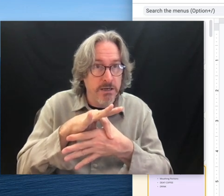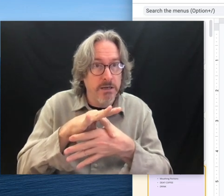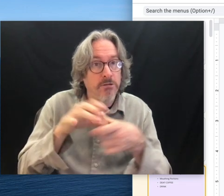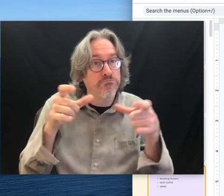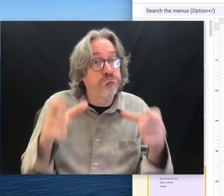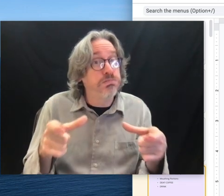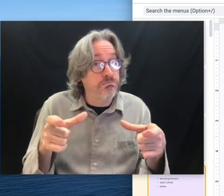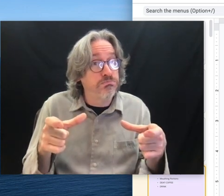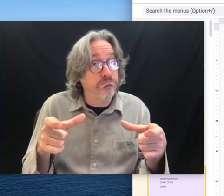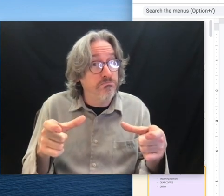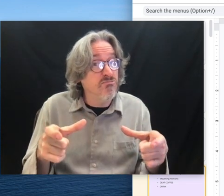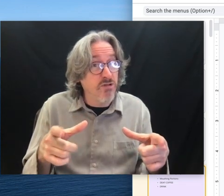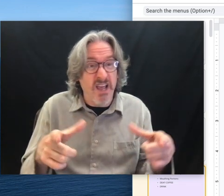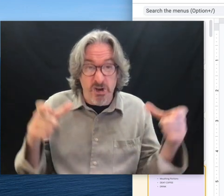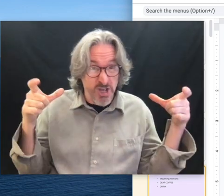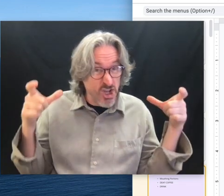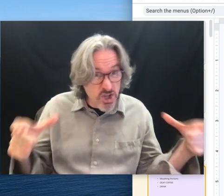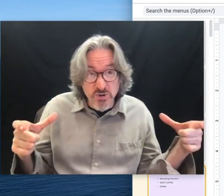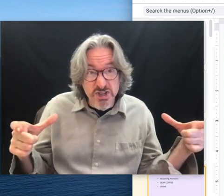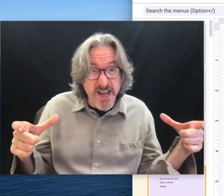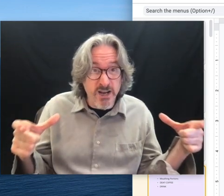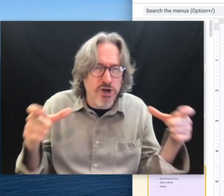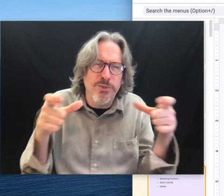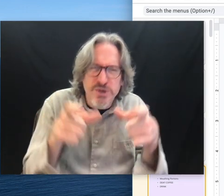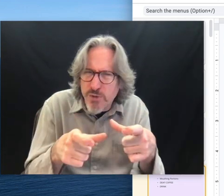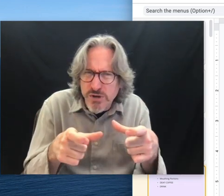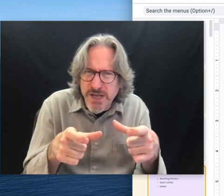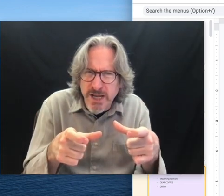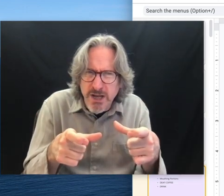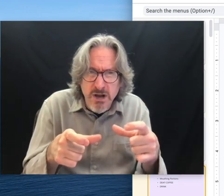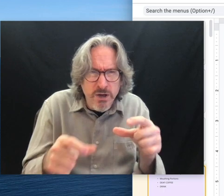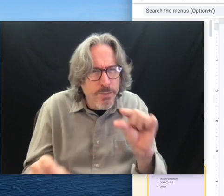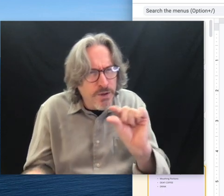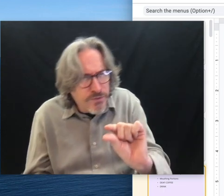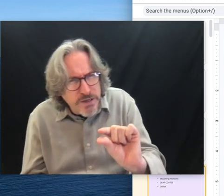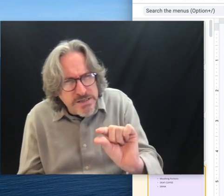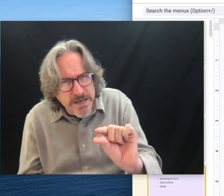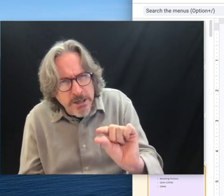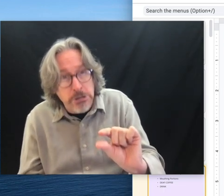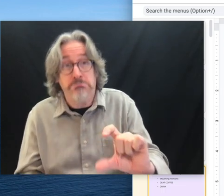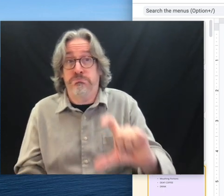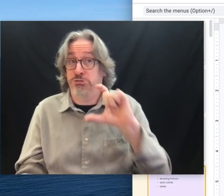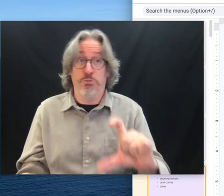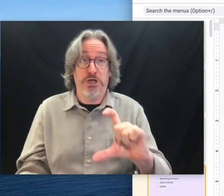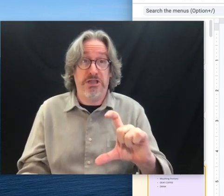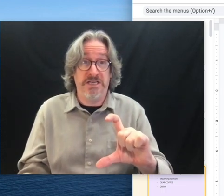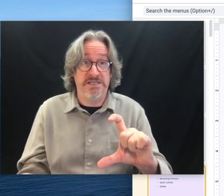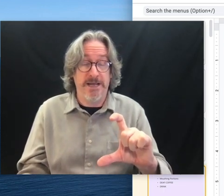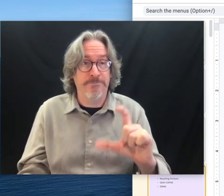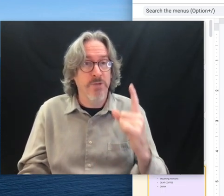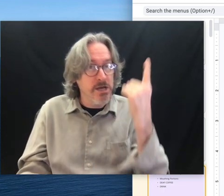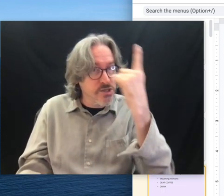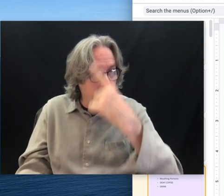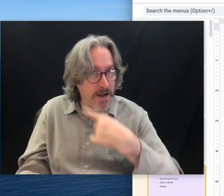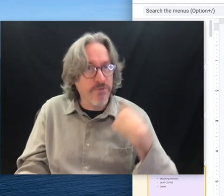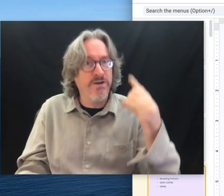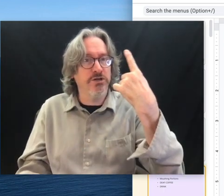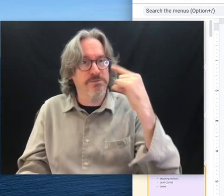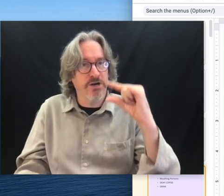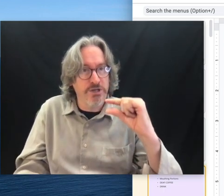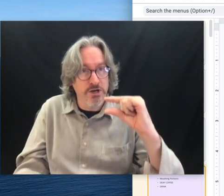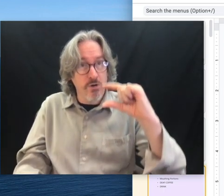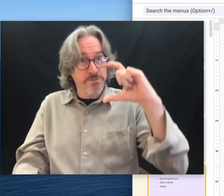steak. Could be a huge steak, could be a small steak, could be a thin steak, could be a thick steak. So how